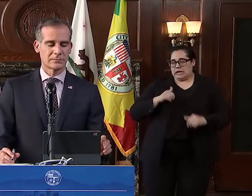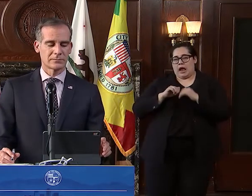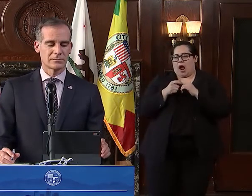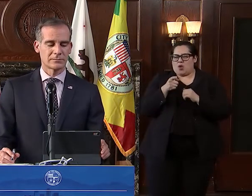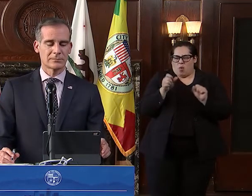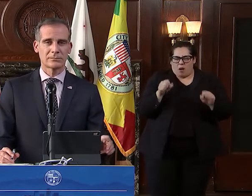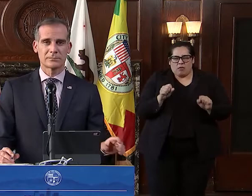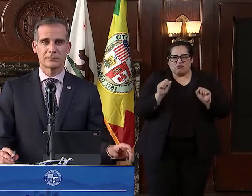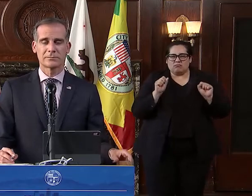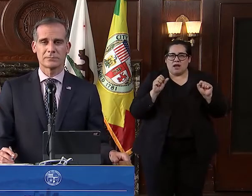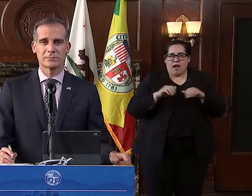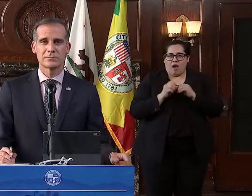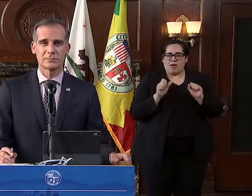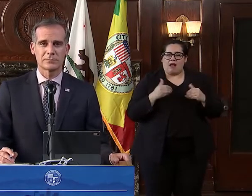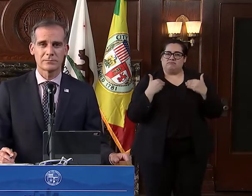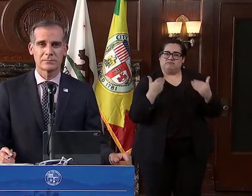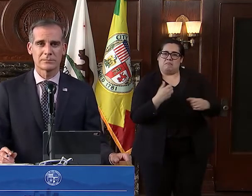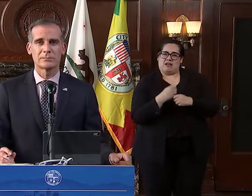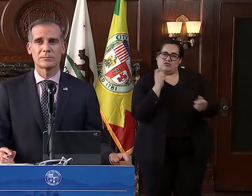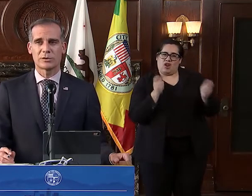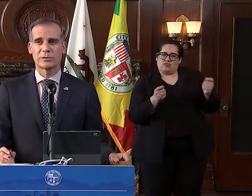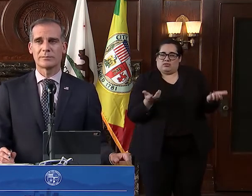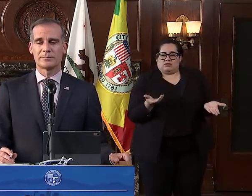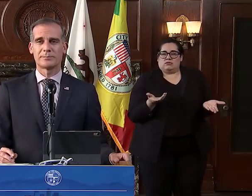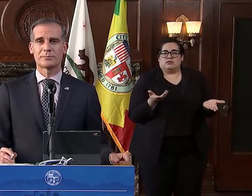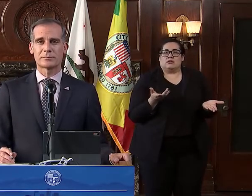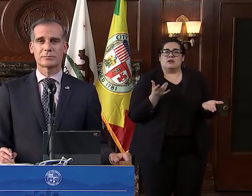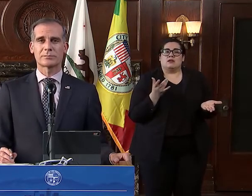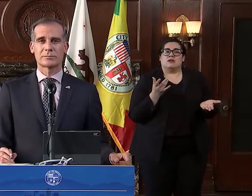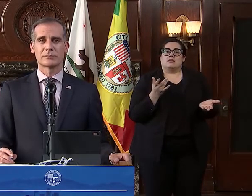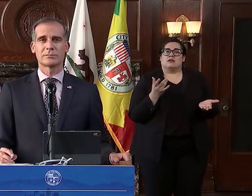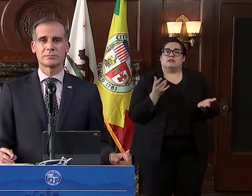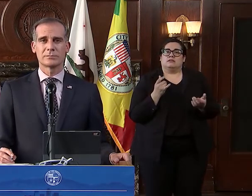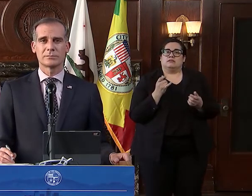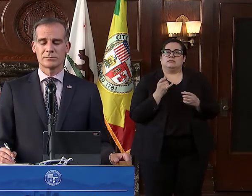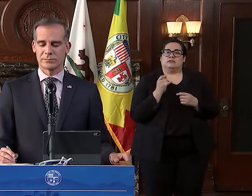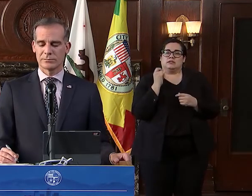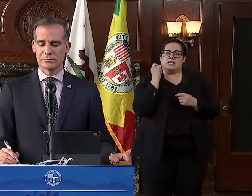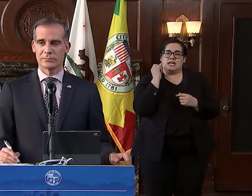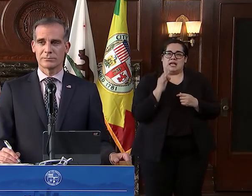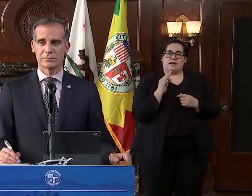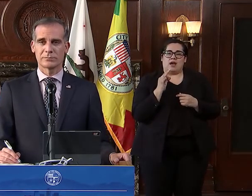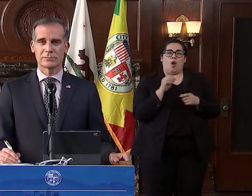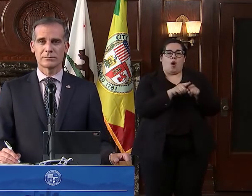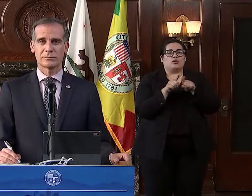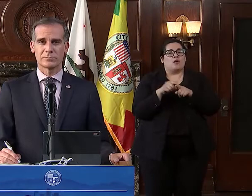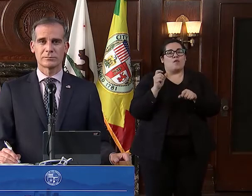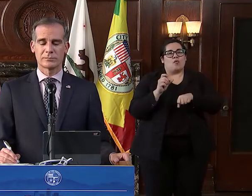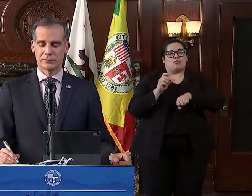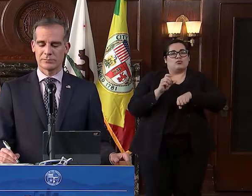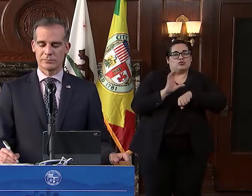are you able to make these changes, including the one to the House of Worship,